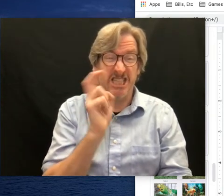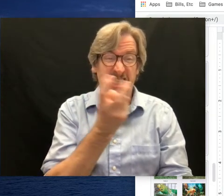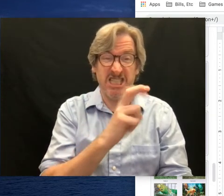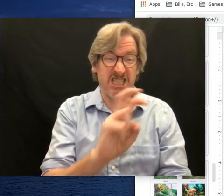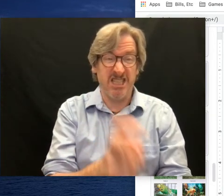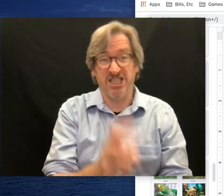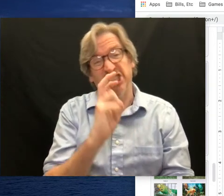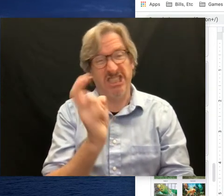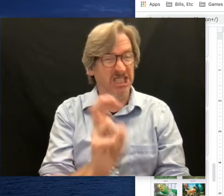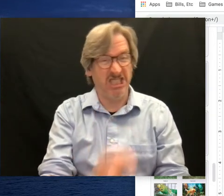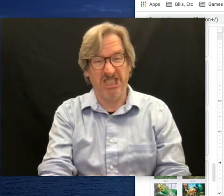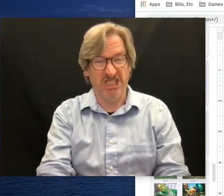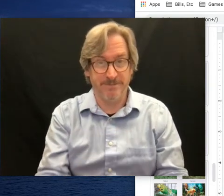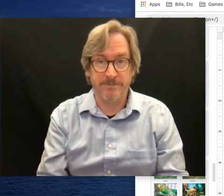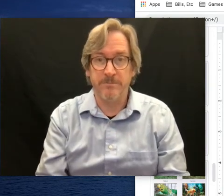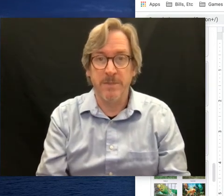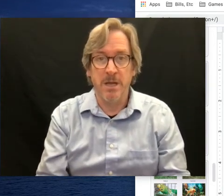S.